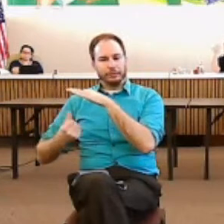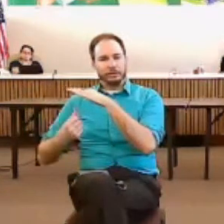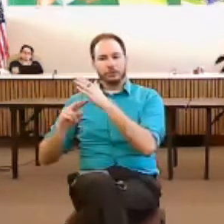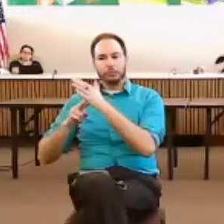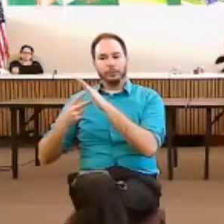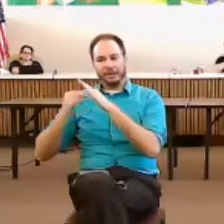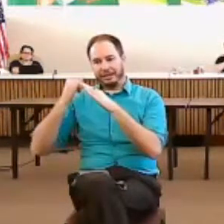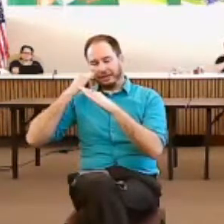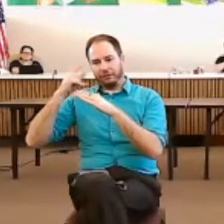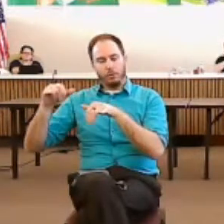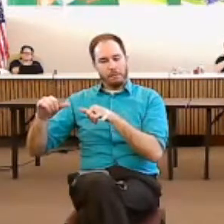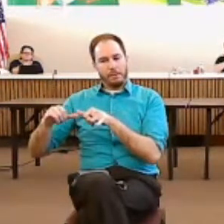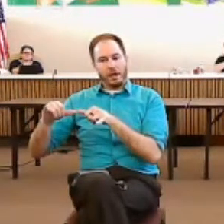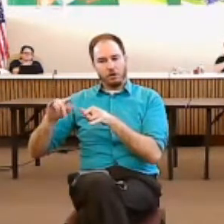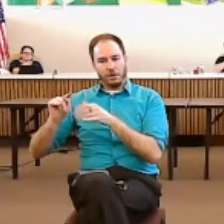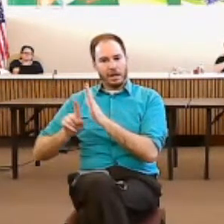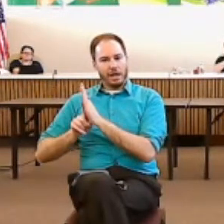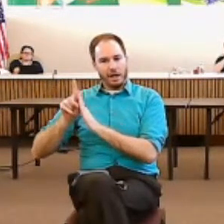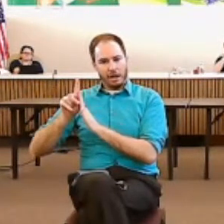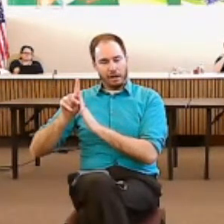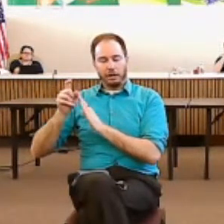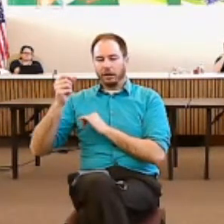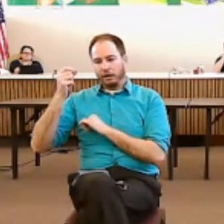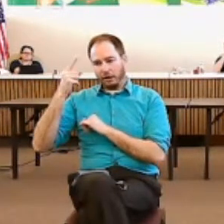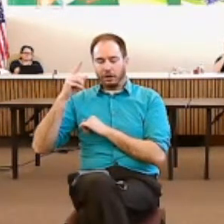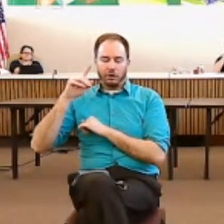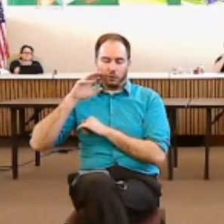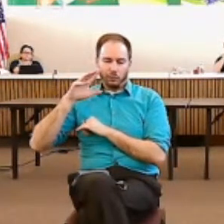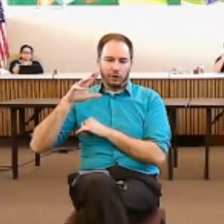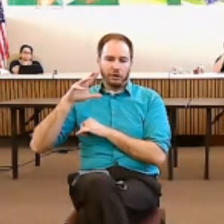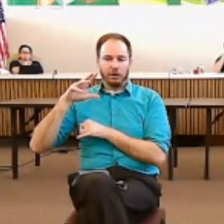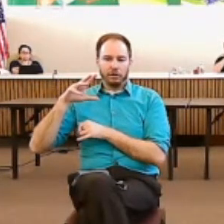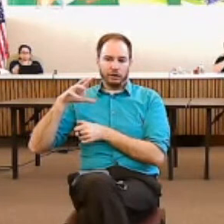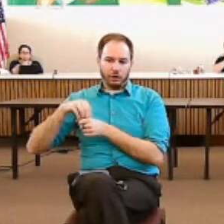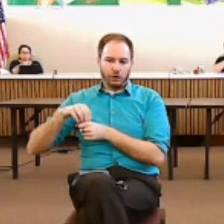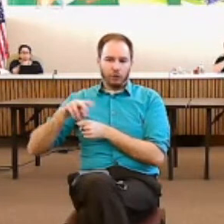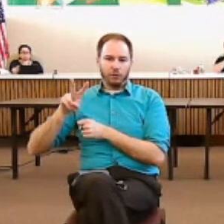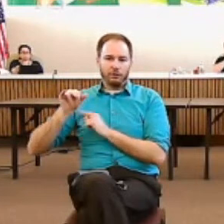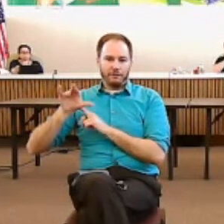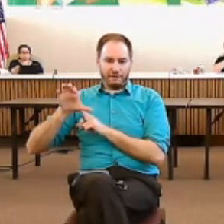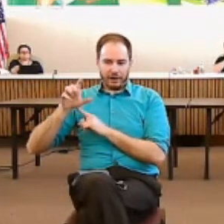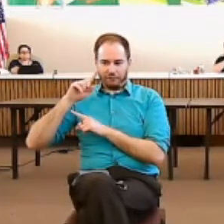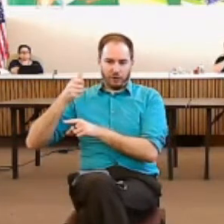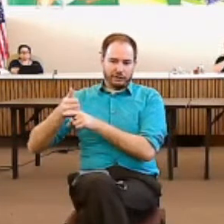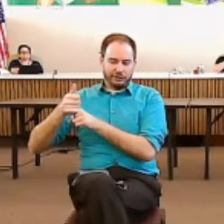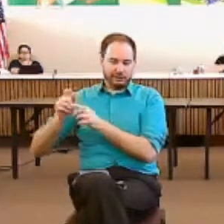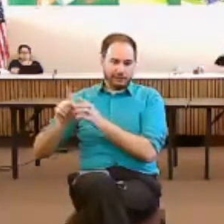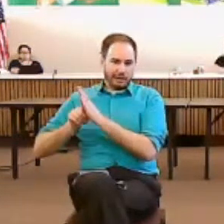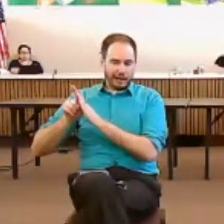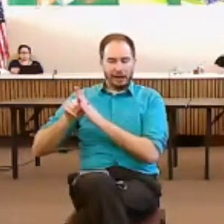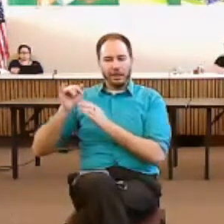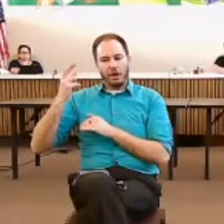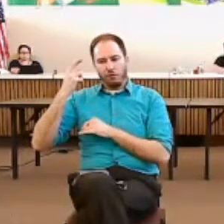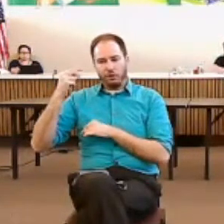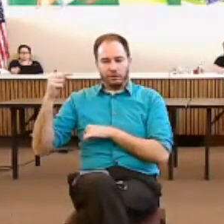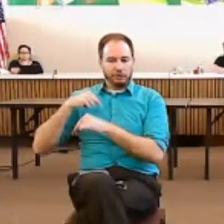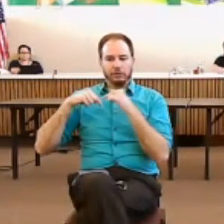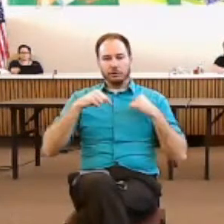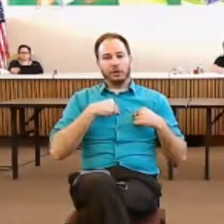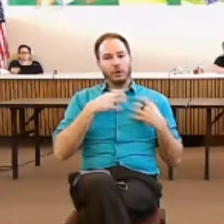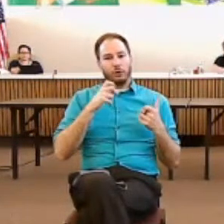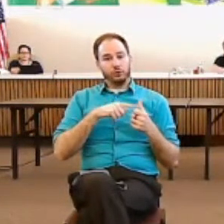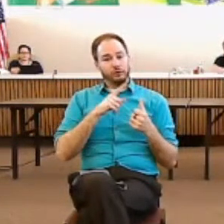a height, although again, this is going to have a variance for height anyways, but that's why this gets back to why I want to